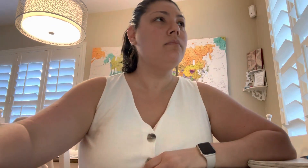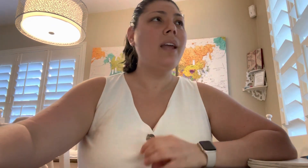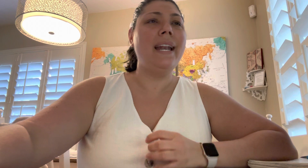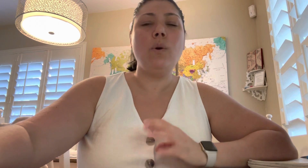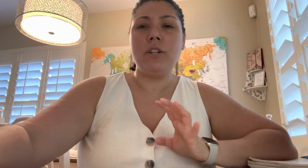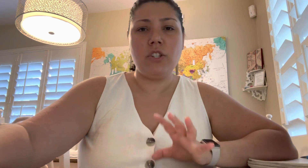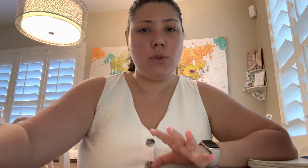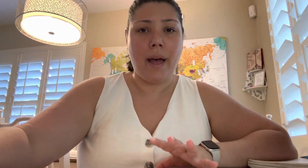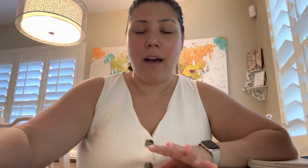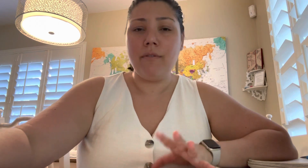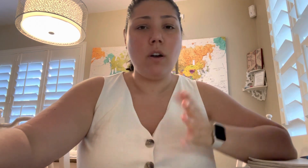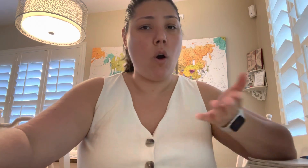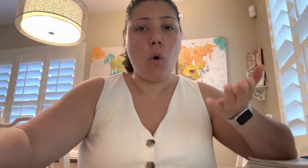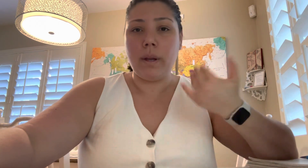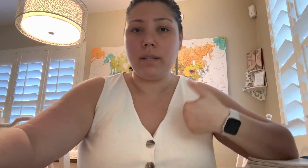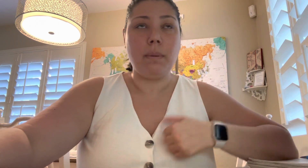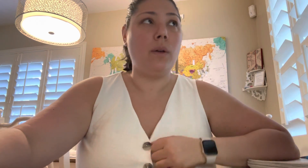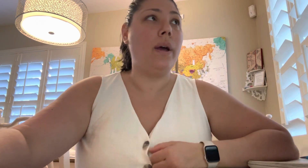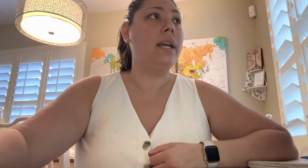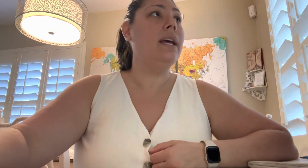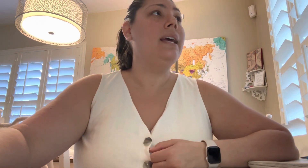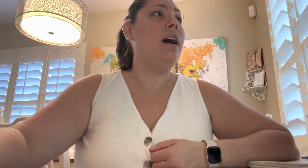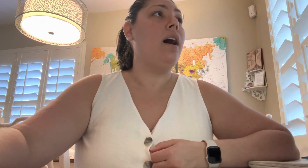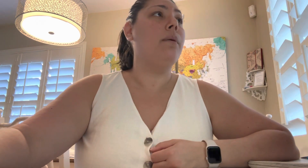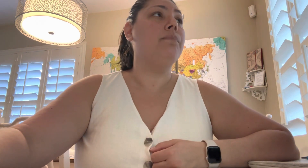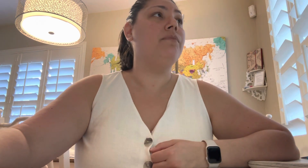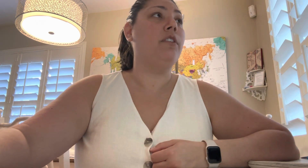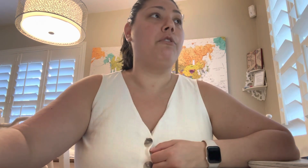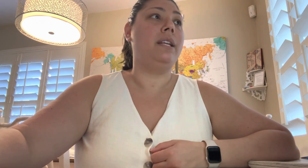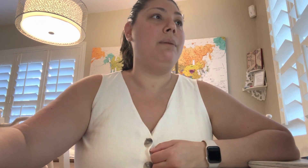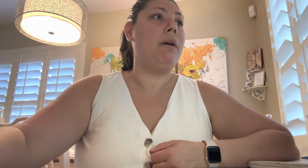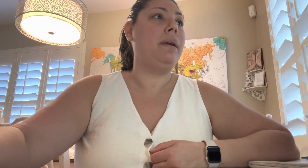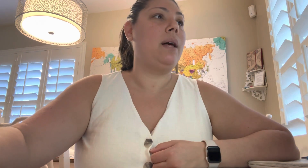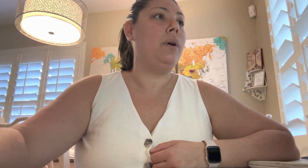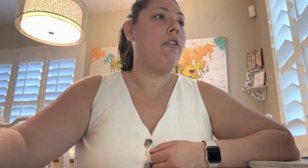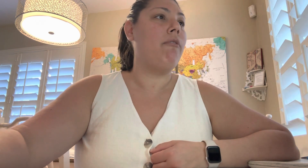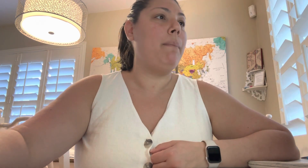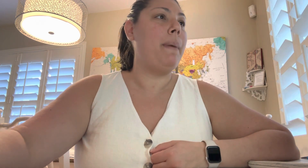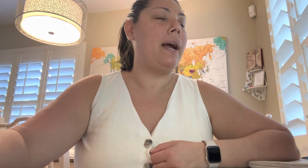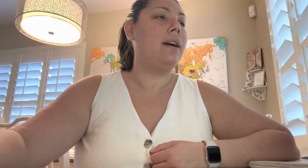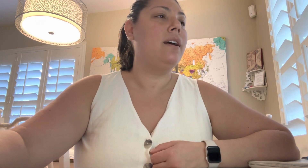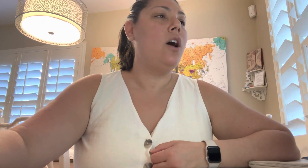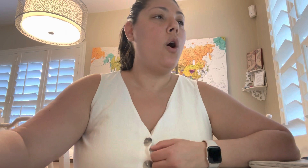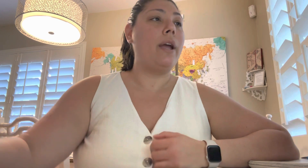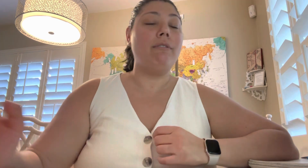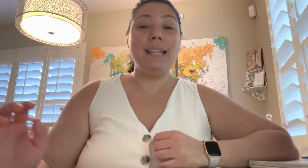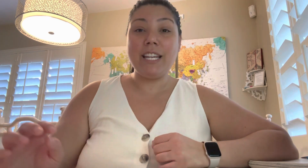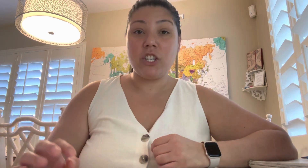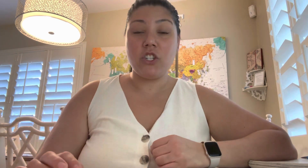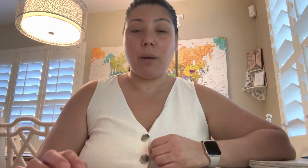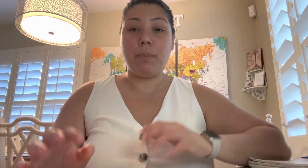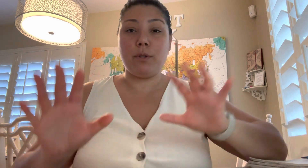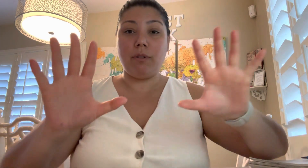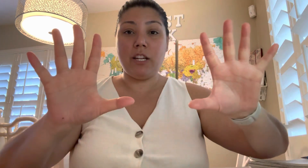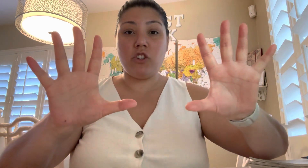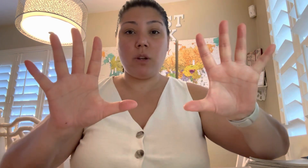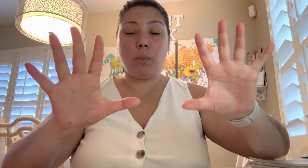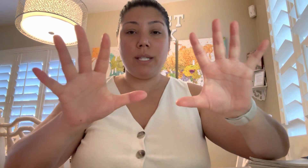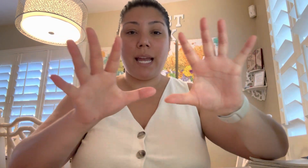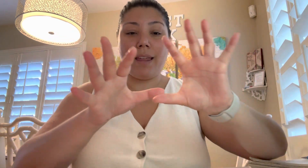Any questions you have, always, by the way, feel free to email me and I will get right back. Okay, relationship. So relationship, we take